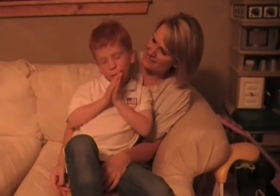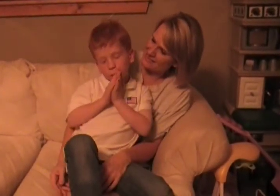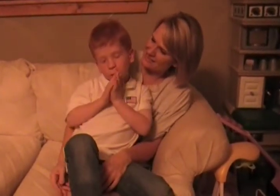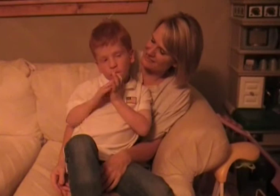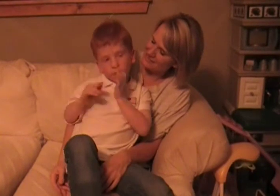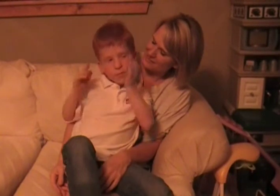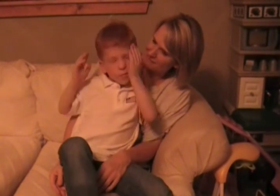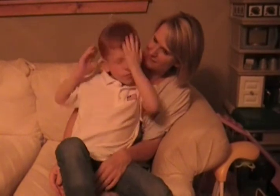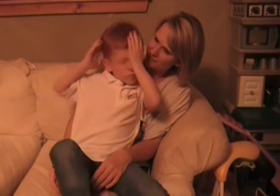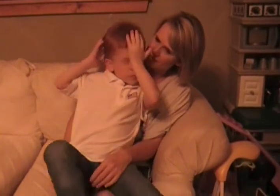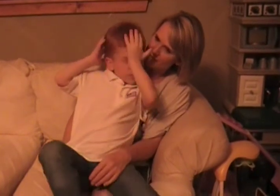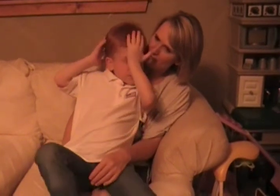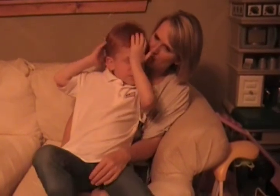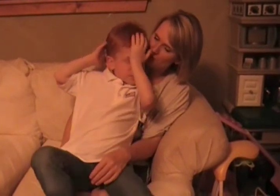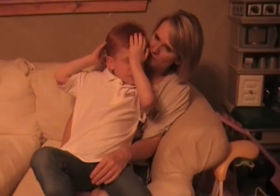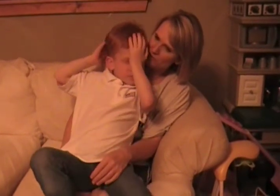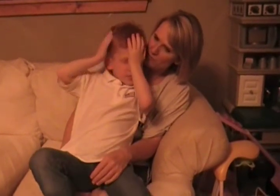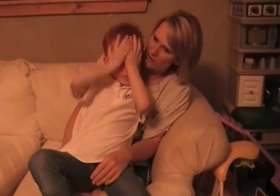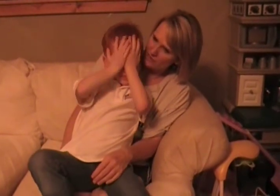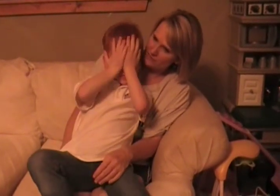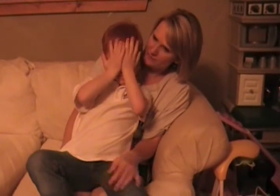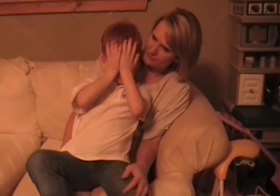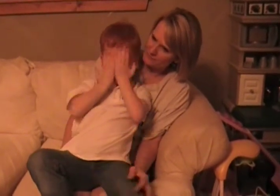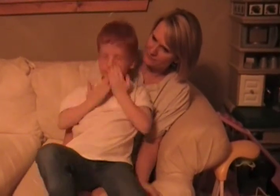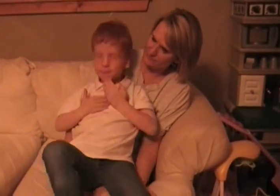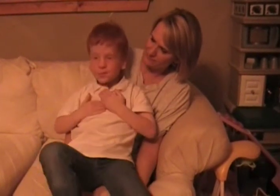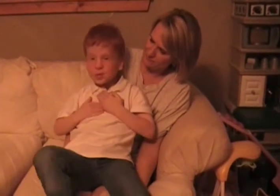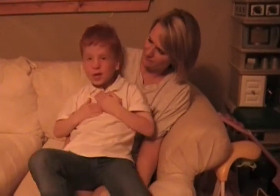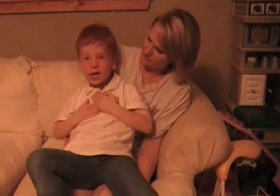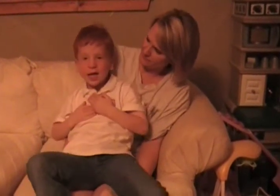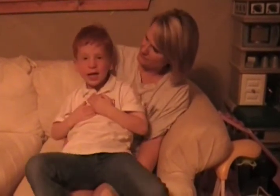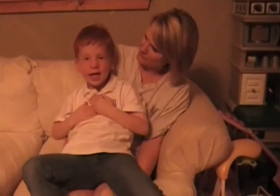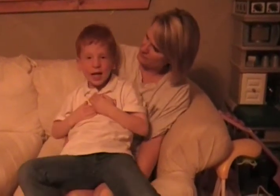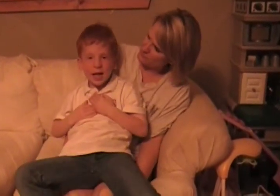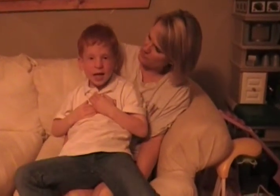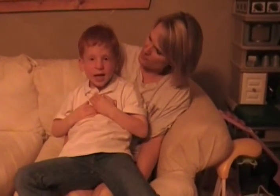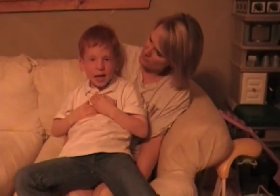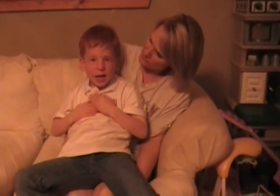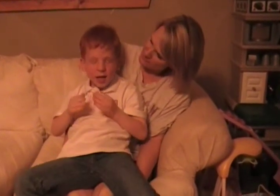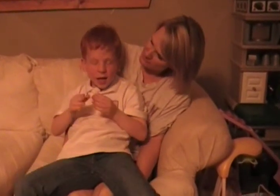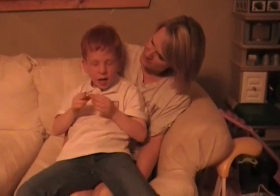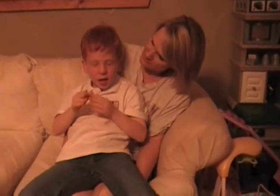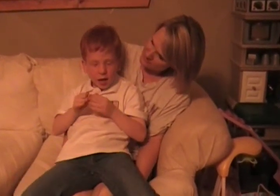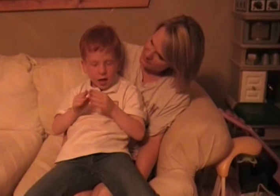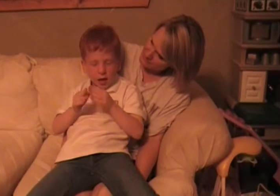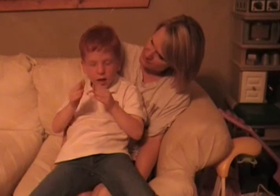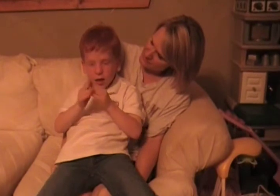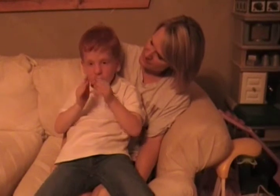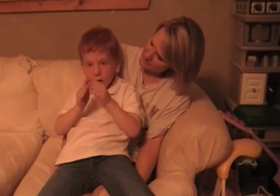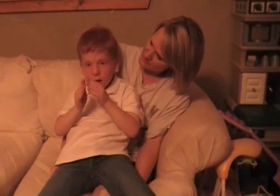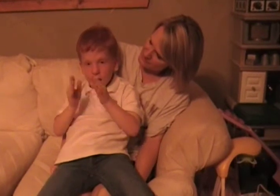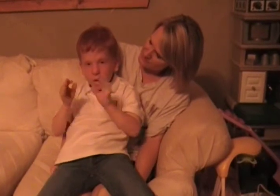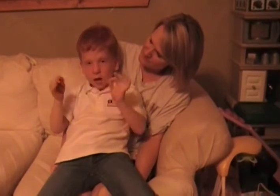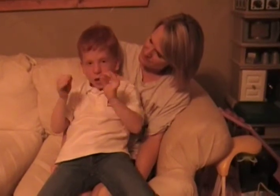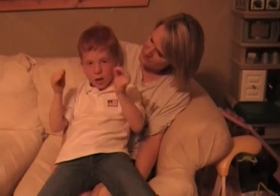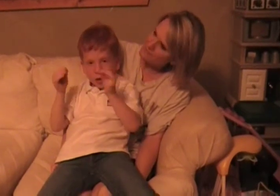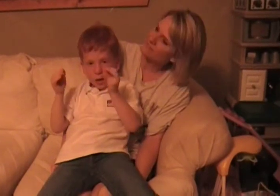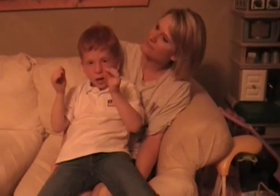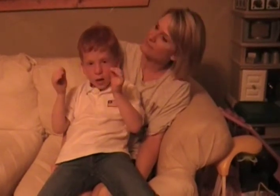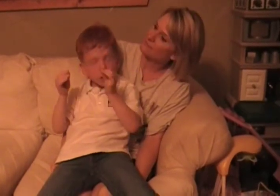Yay. What do we do at the park? Hey, Mama. What do we do at the park? Mommy. We climb. Mama. And